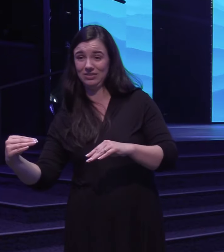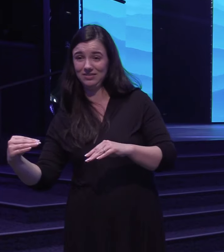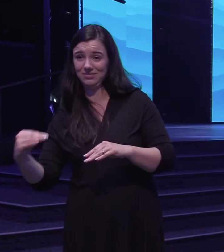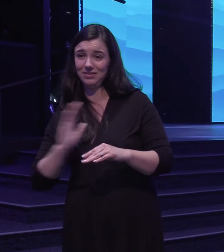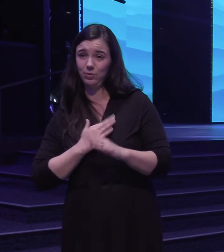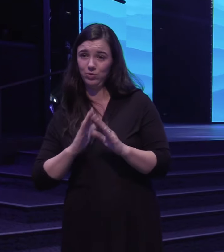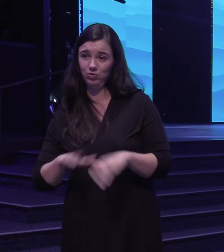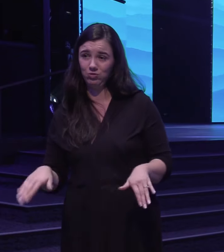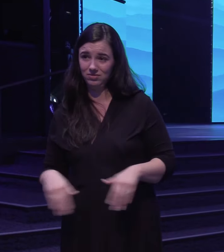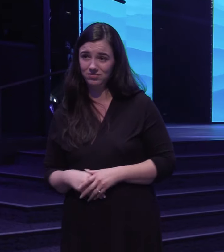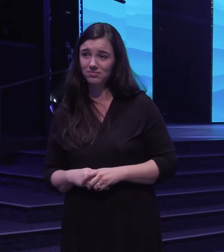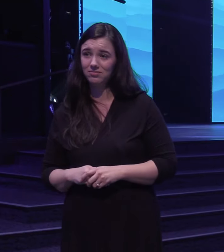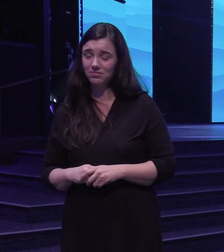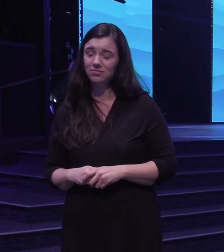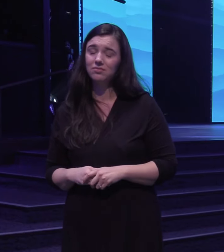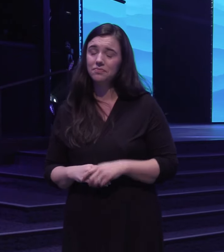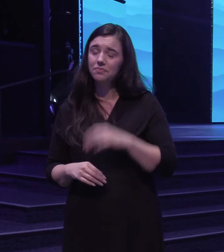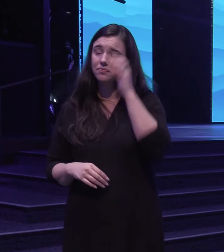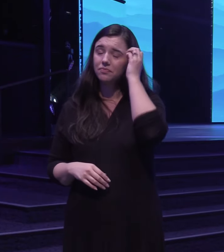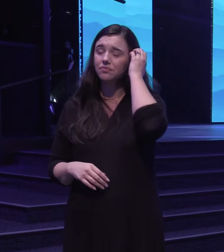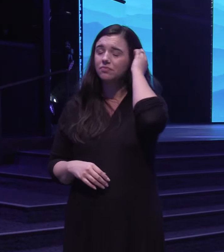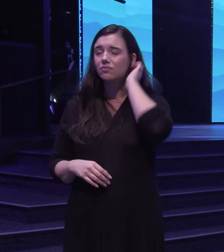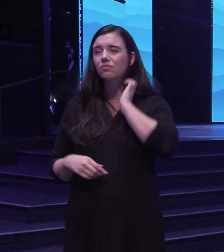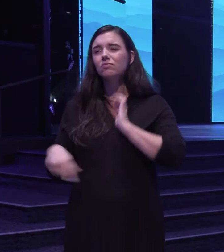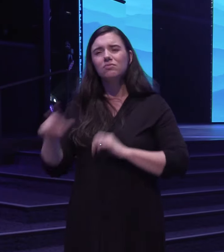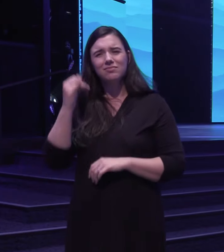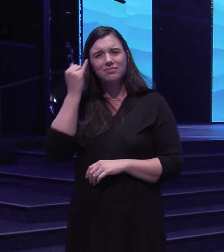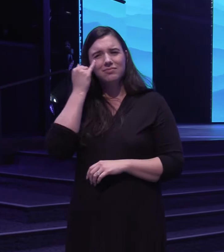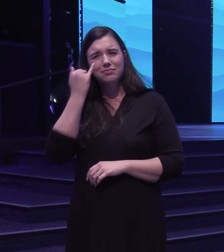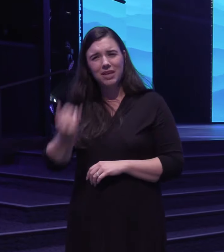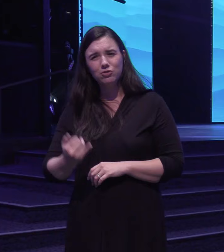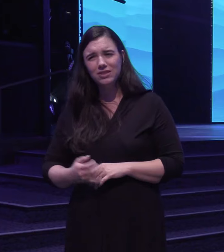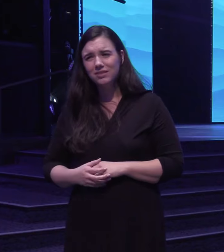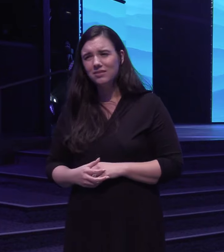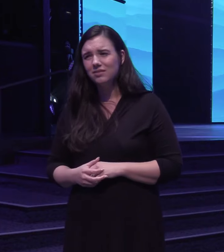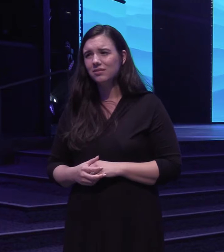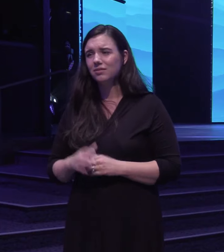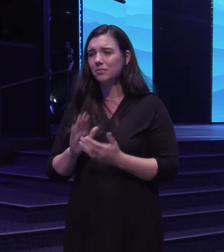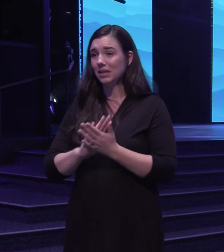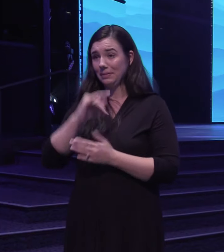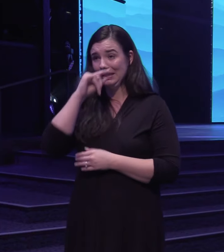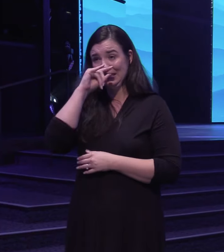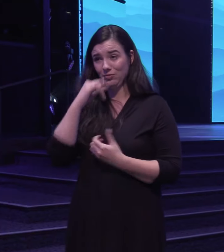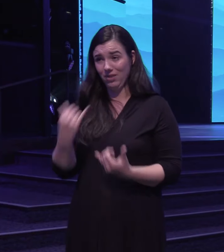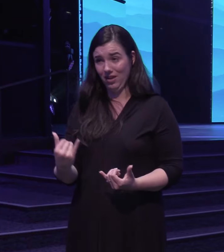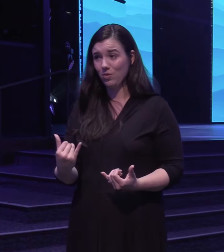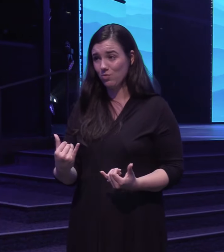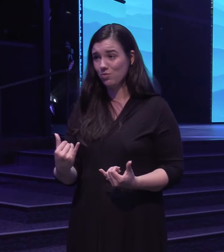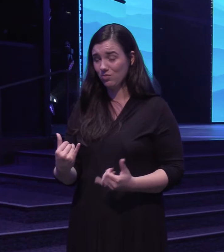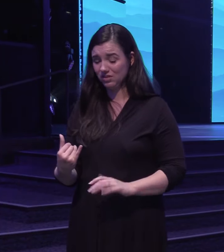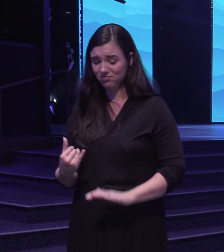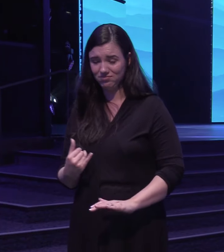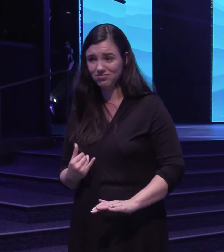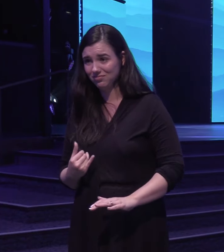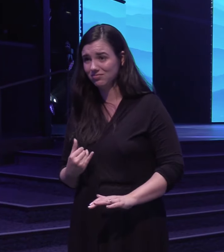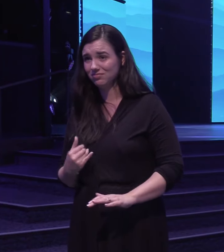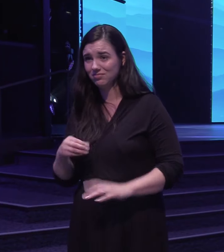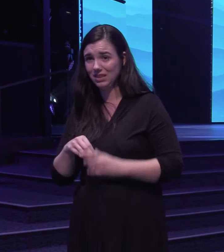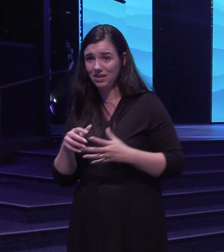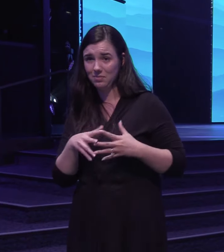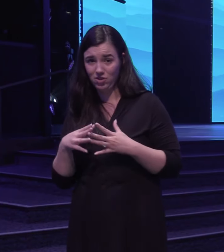our children. And can you imagine being a little kid in the